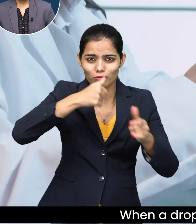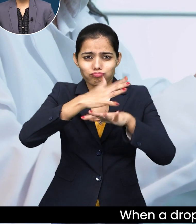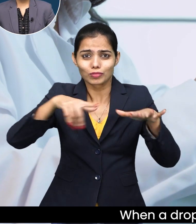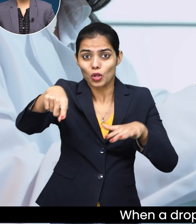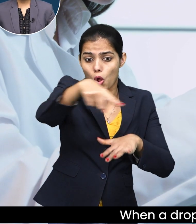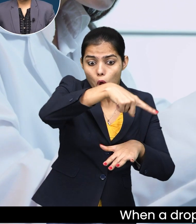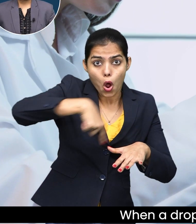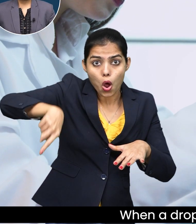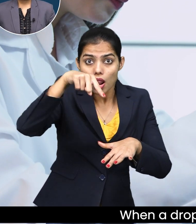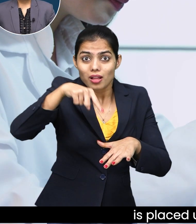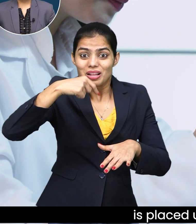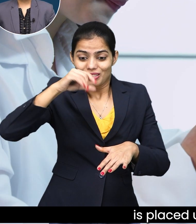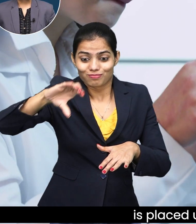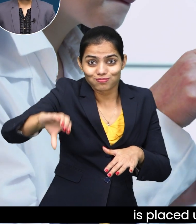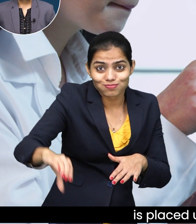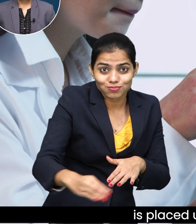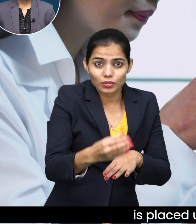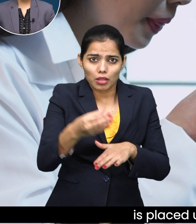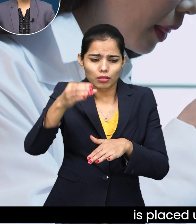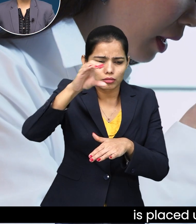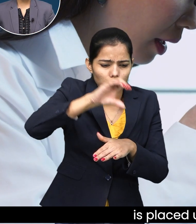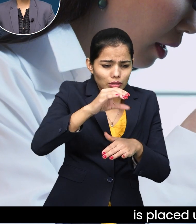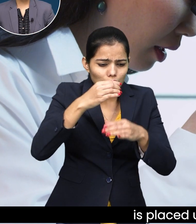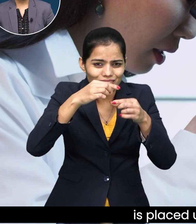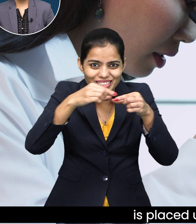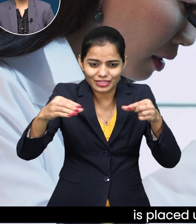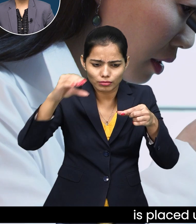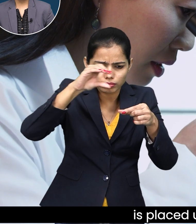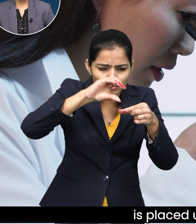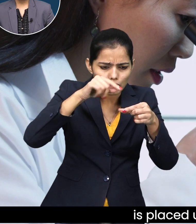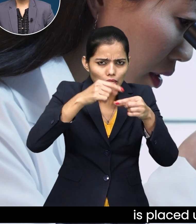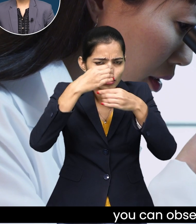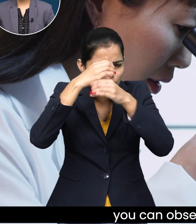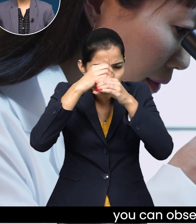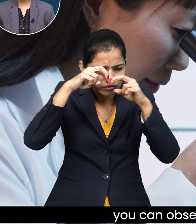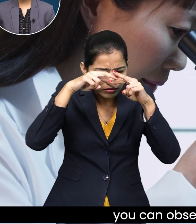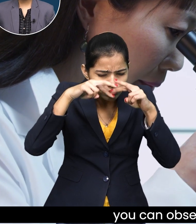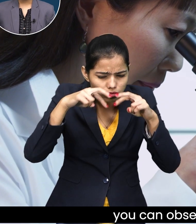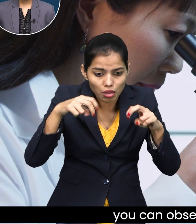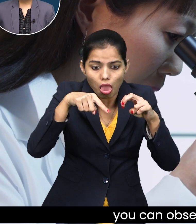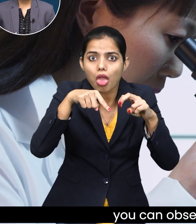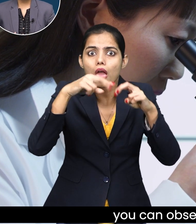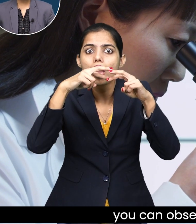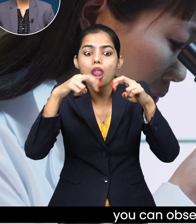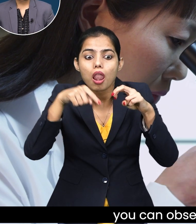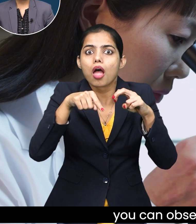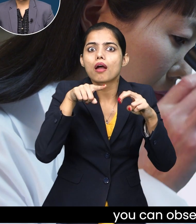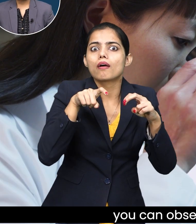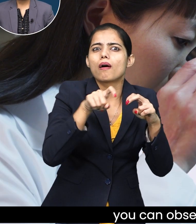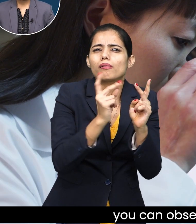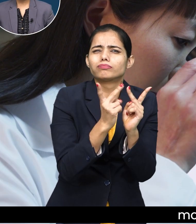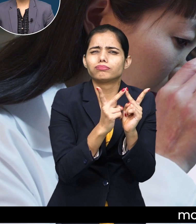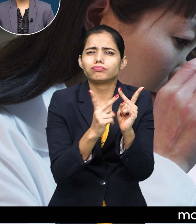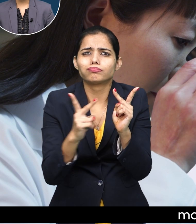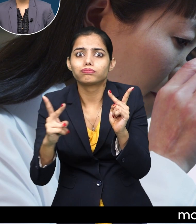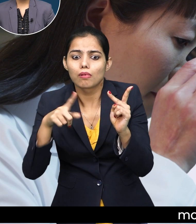water from a pond is placed under a microscope, you can observe countless